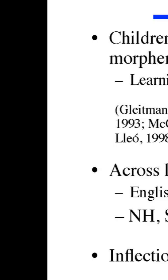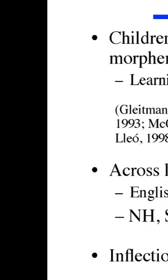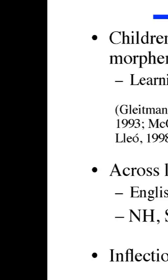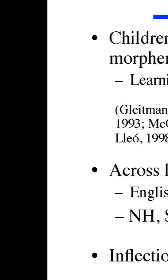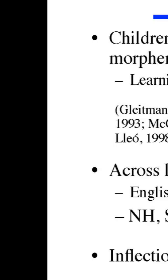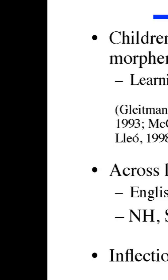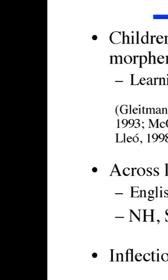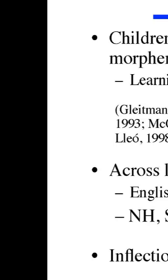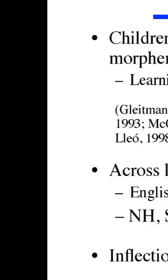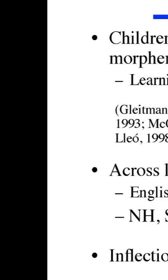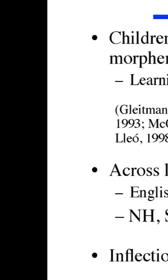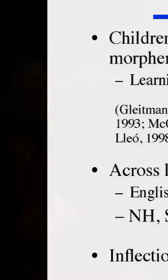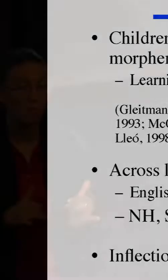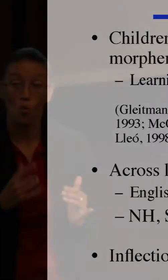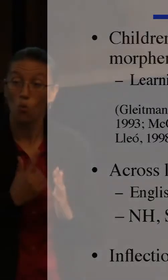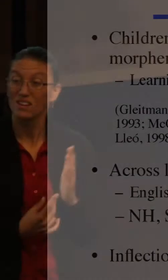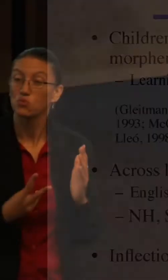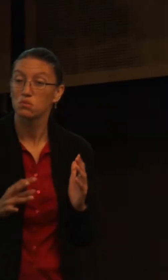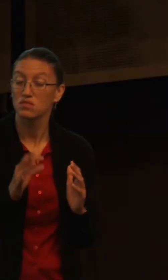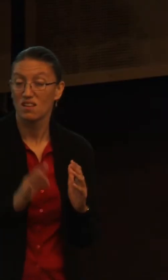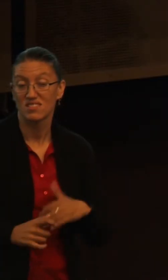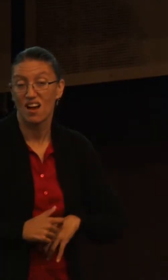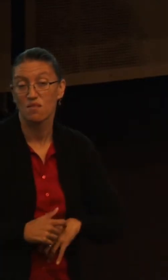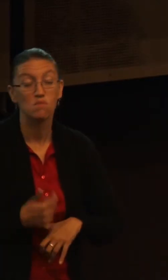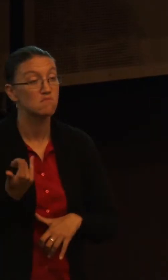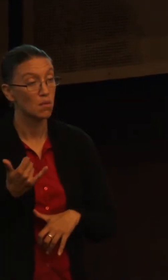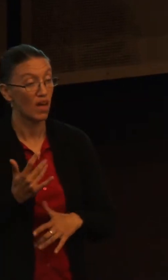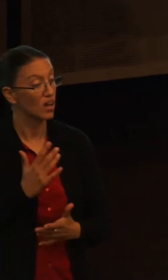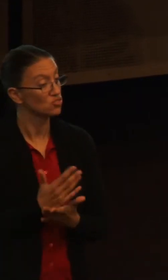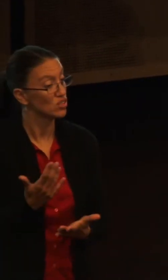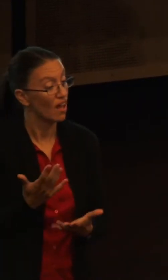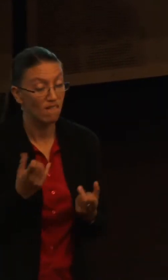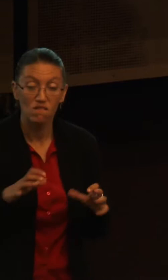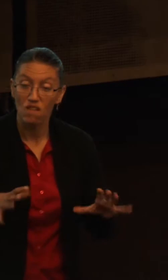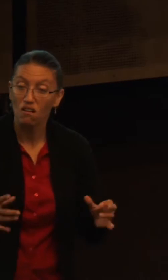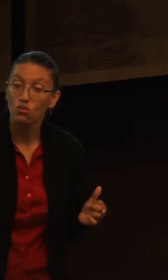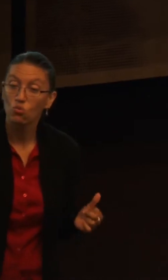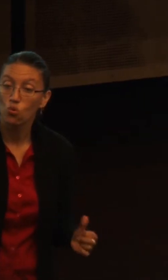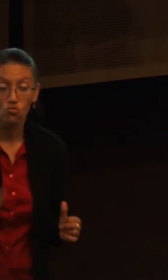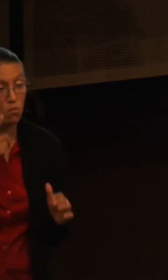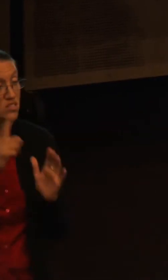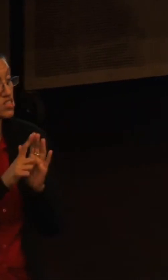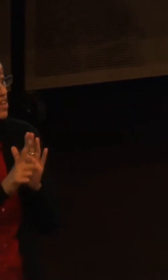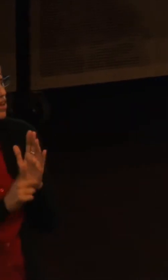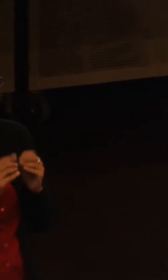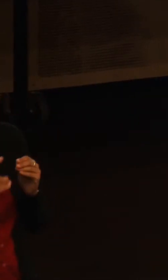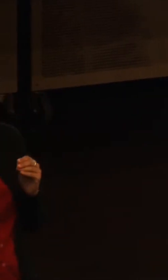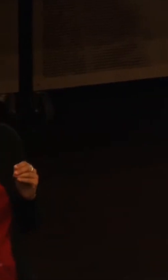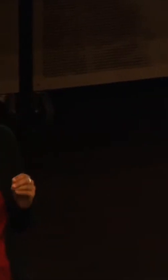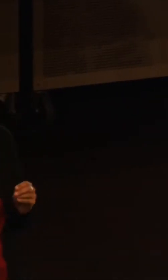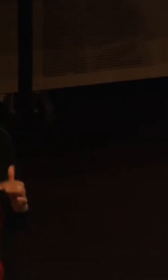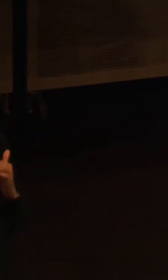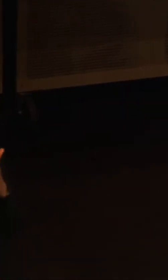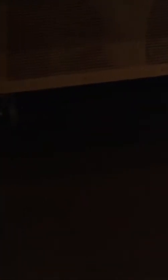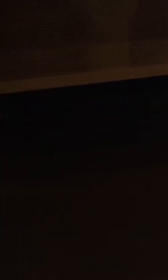form, even maybe only 20% of the time, it may be that they actually have fairly good representations of this form, but there are